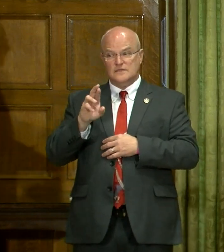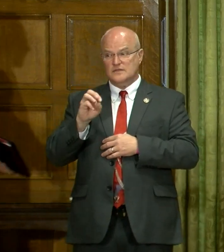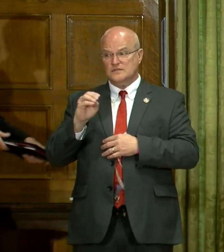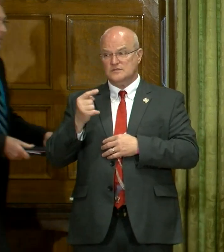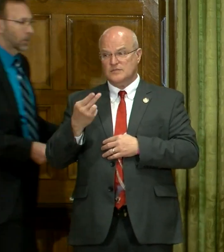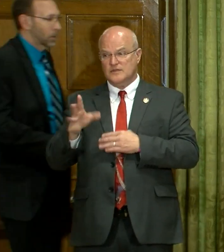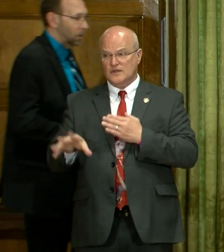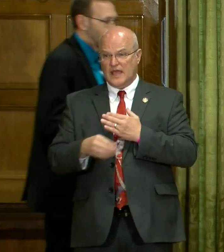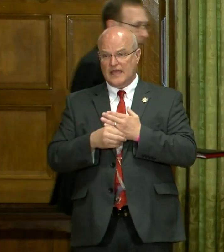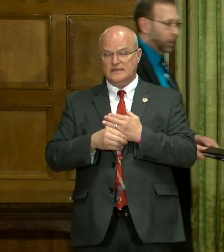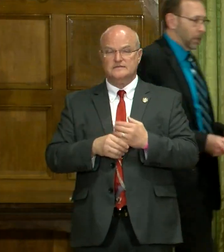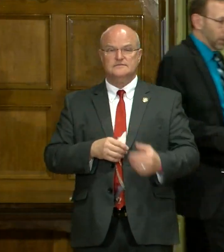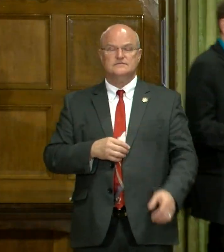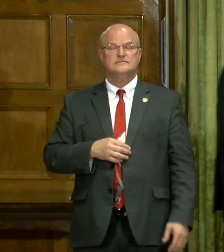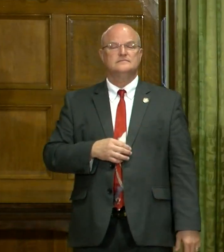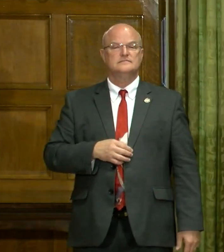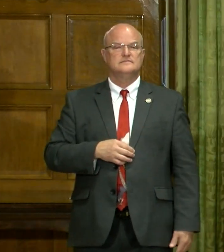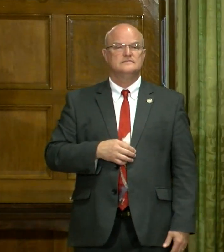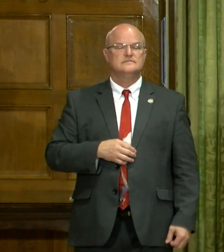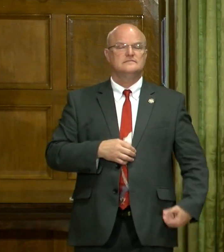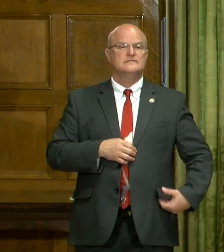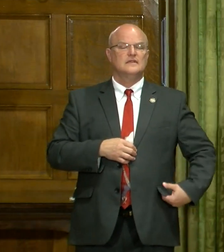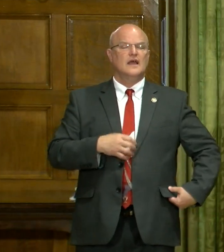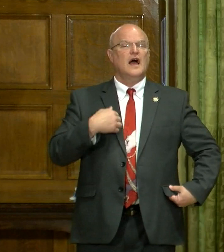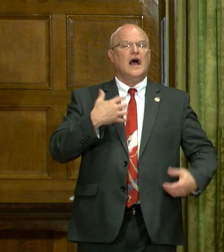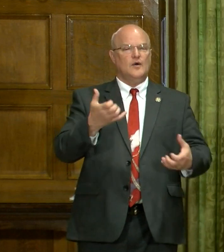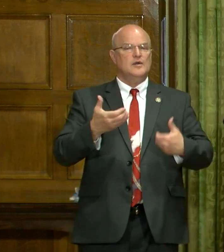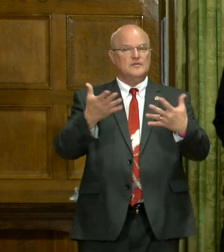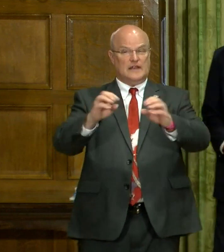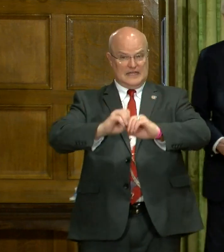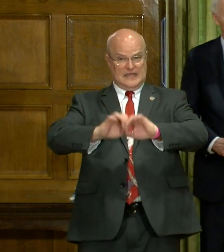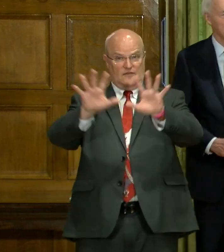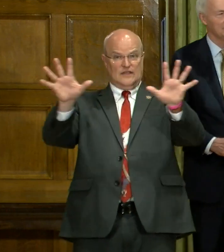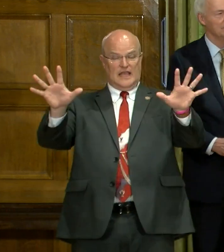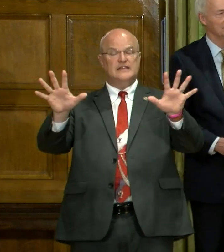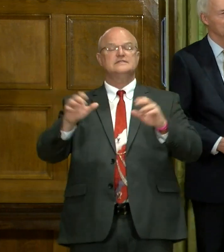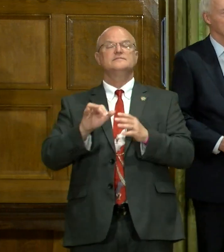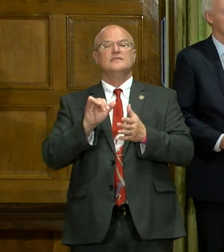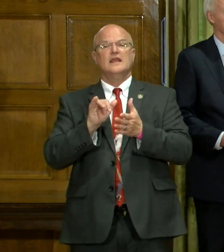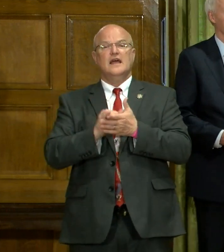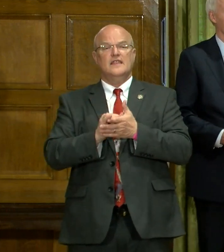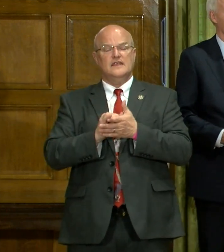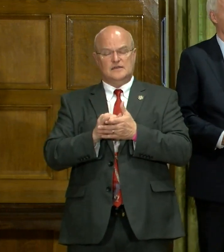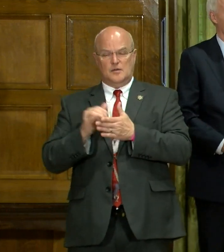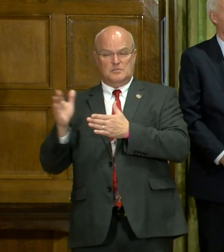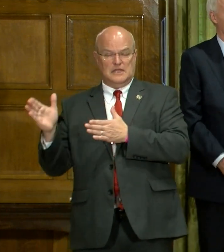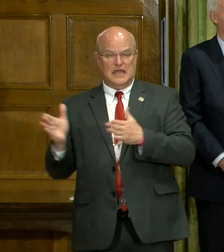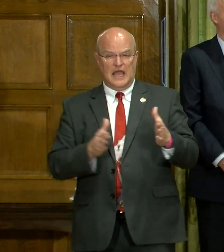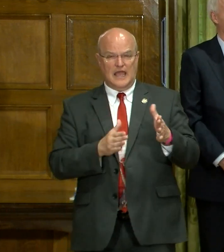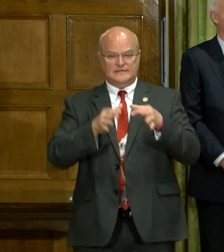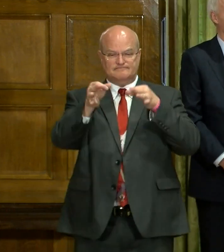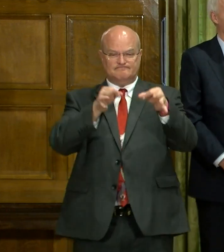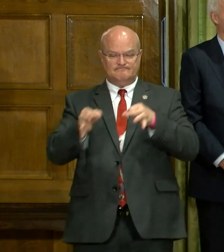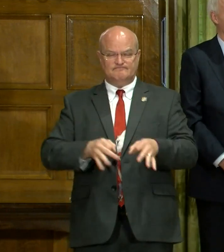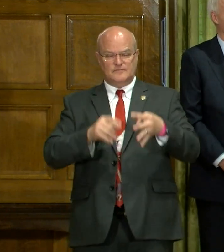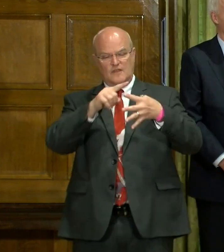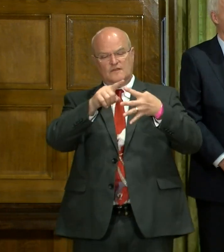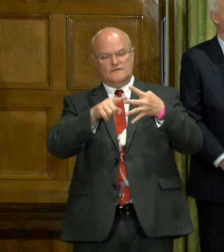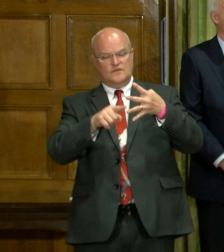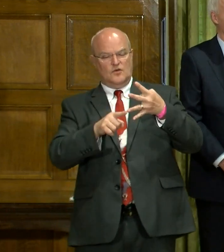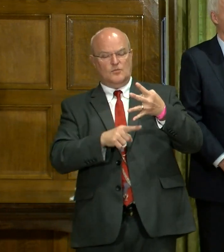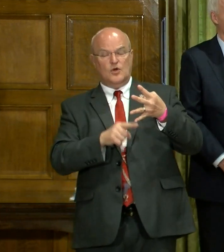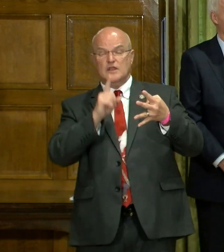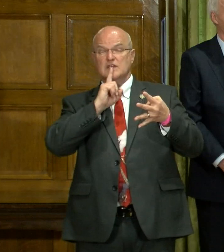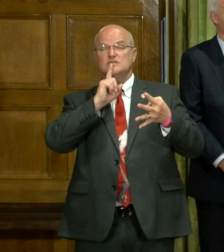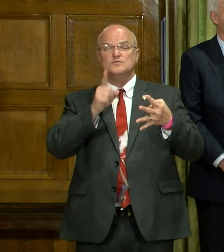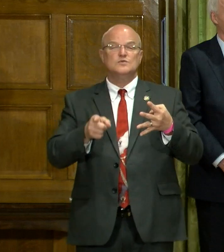you want to add to that? Yes, I just want to provide a clarification. The strategy that was laid out, the 4-point strategy,